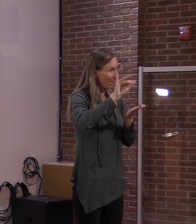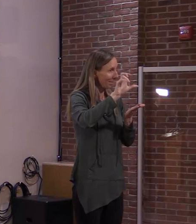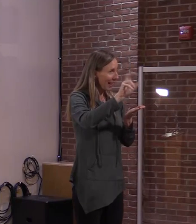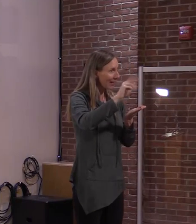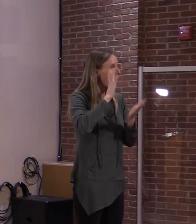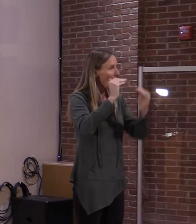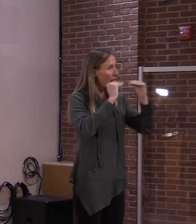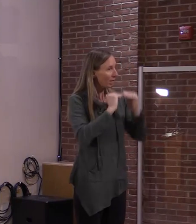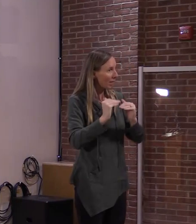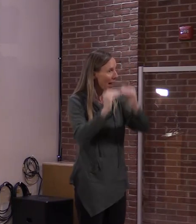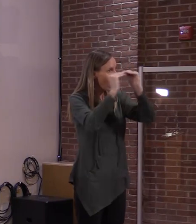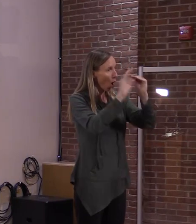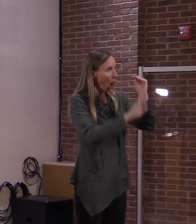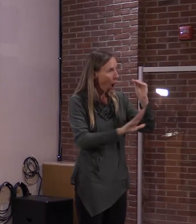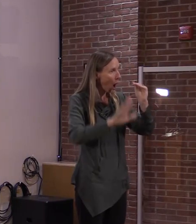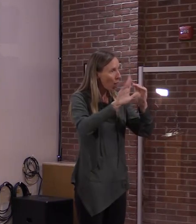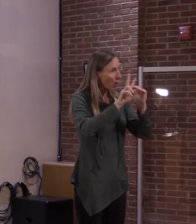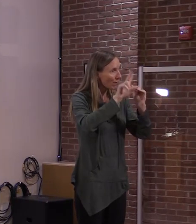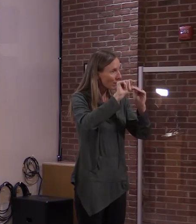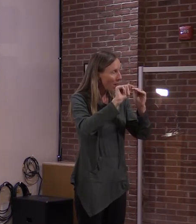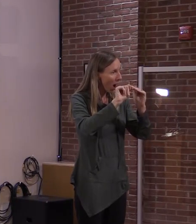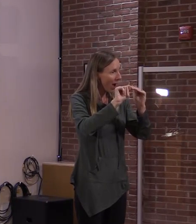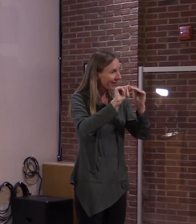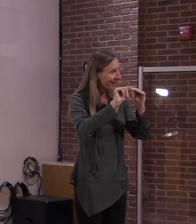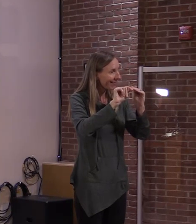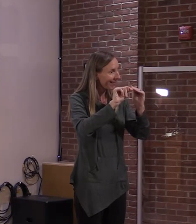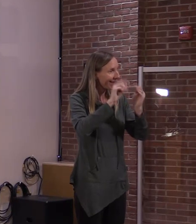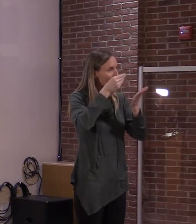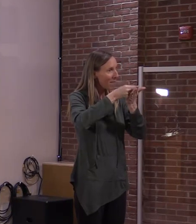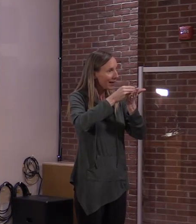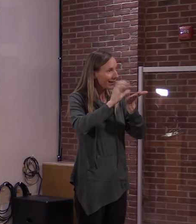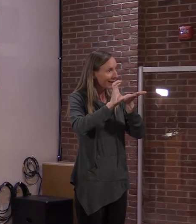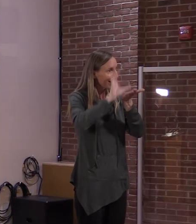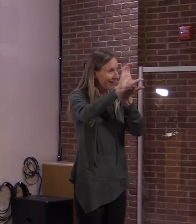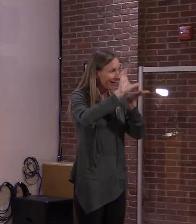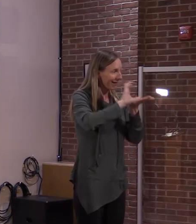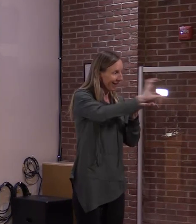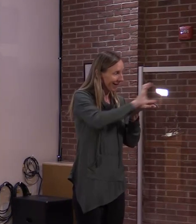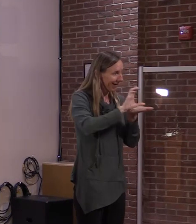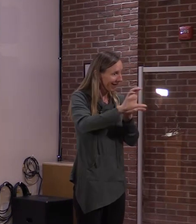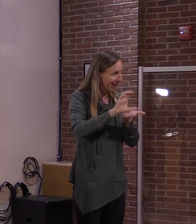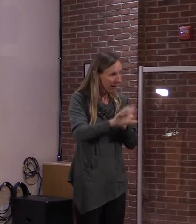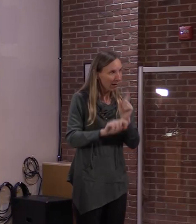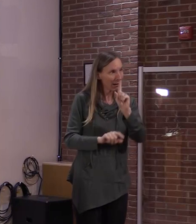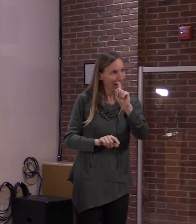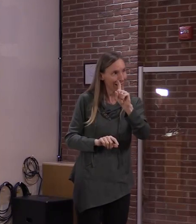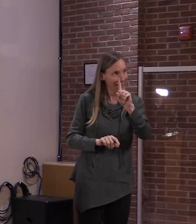be distributed equitably across the geographic regions of the state?